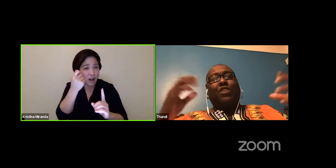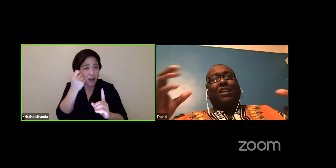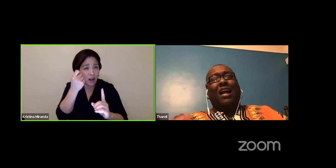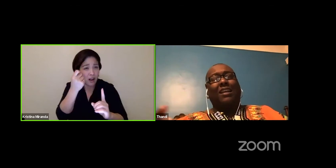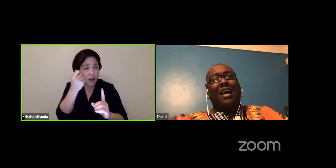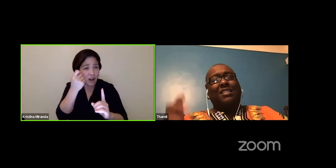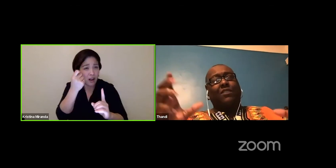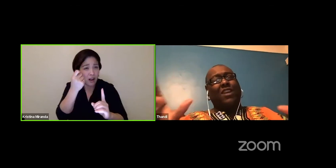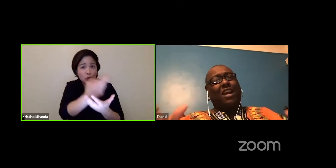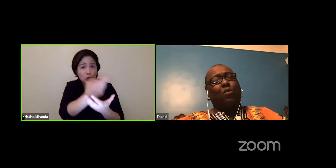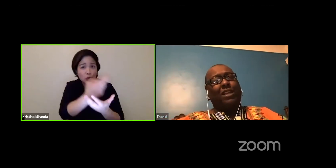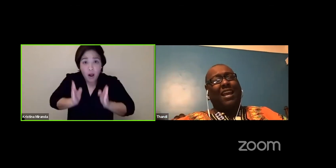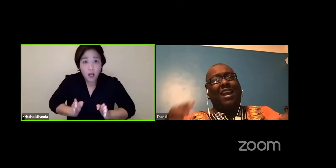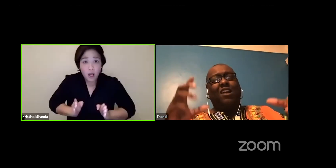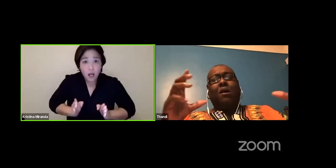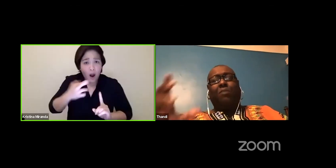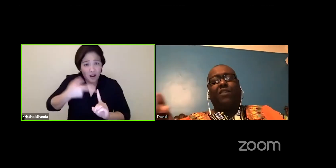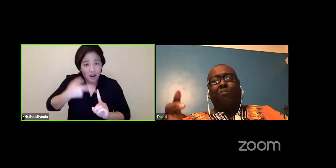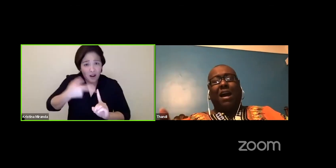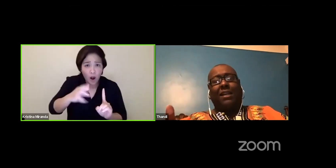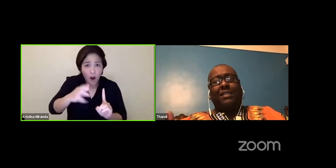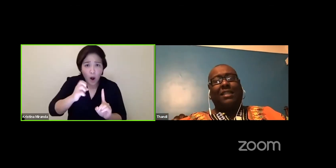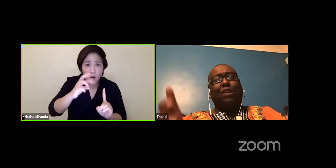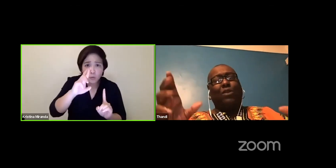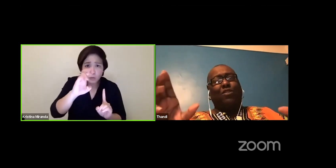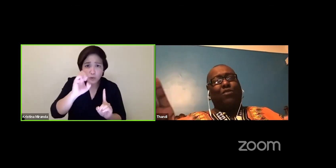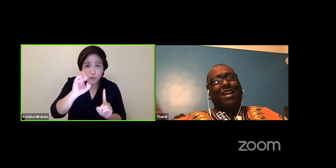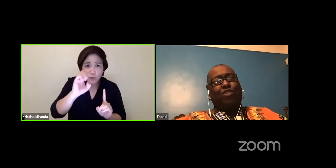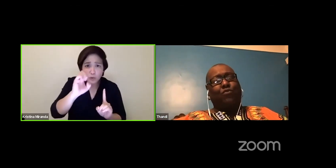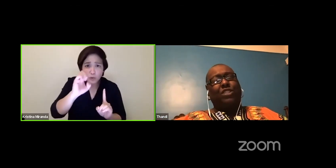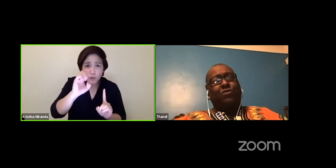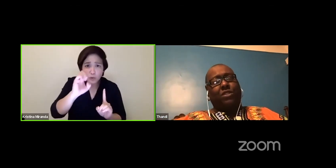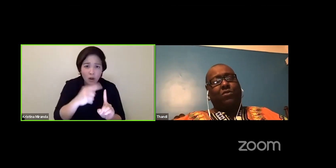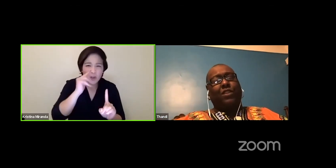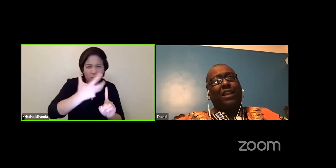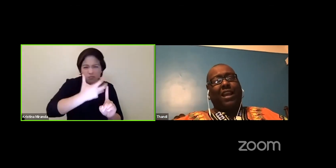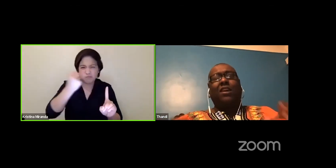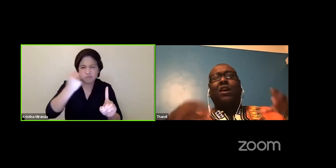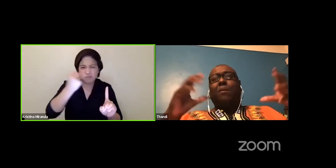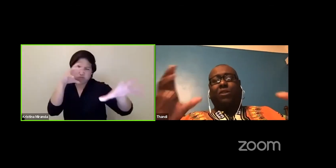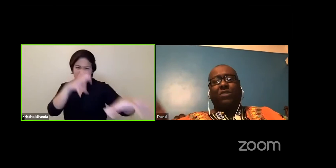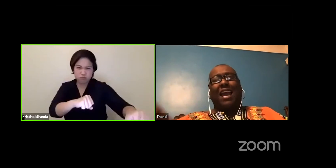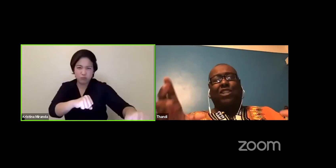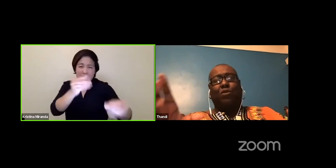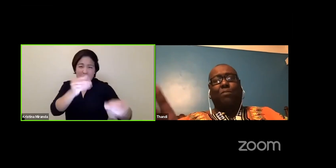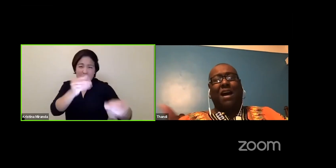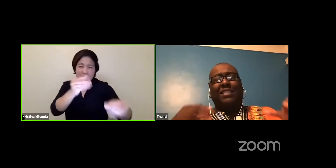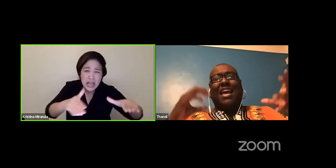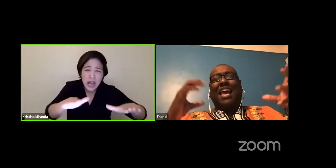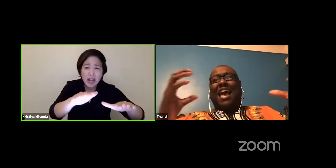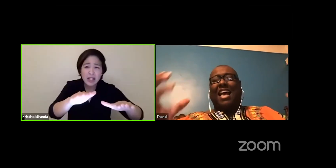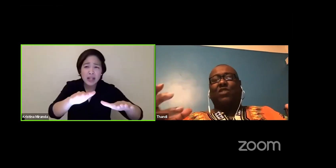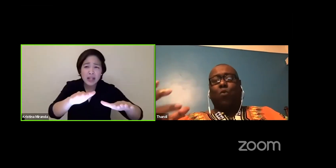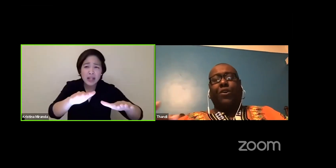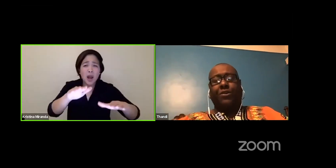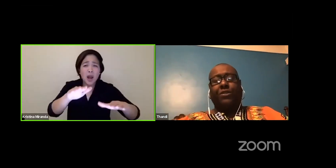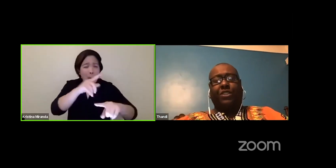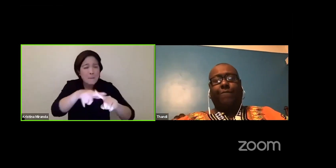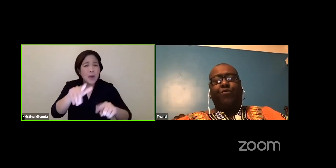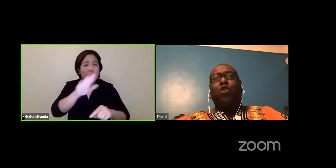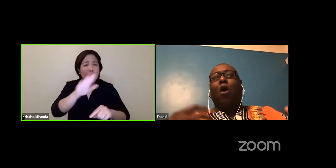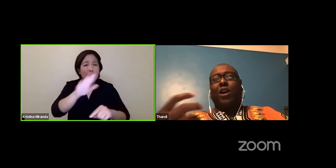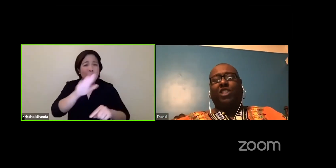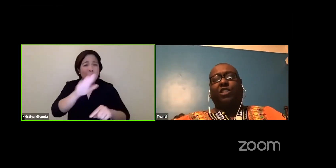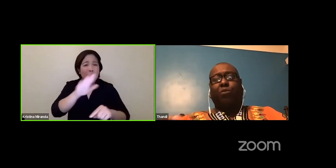also. The colonizing of not only land, but of bodies, not only the natural resources on the land, but those actual bodies as